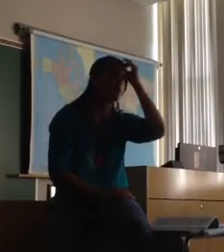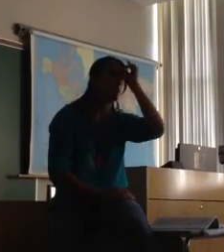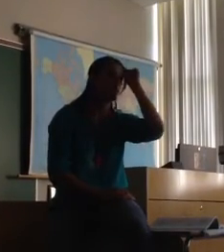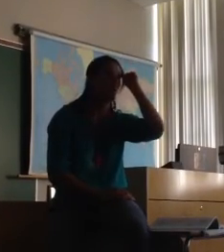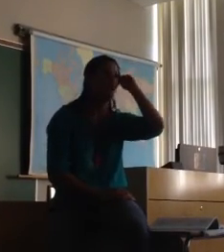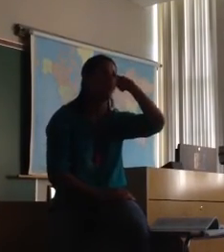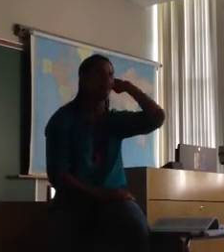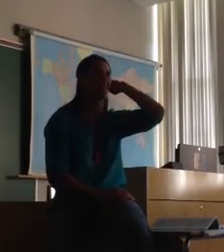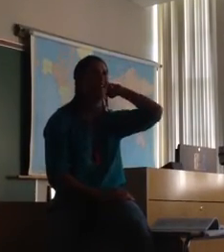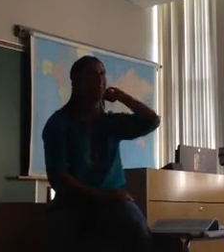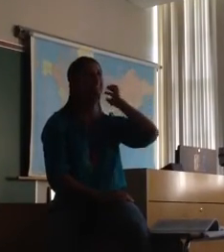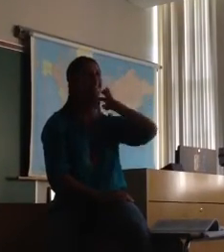equals pillow kind of thing.